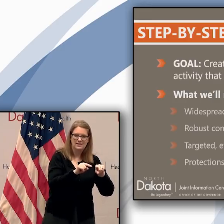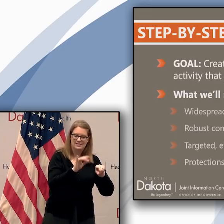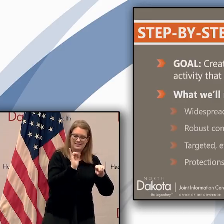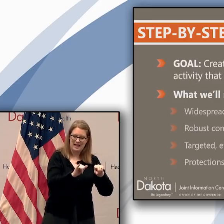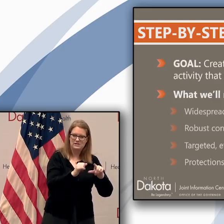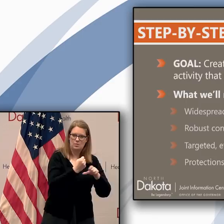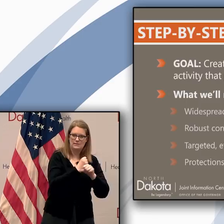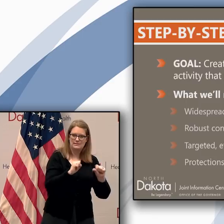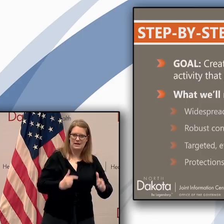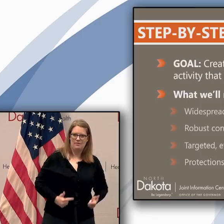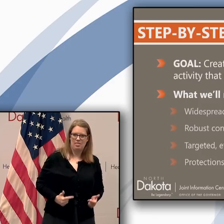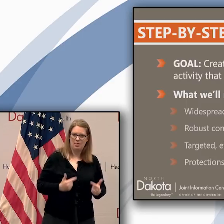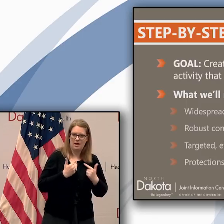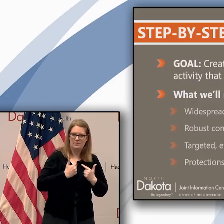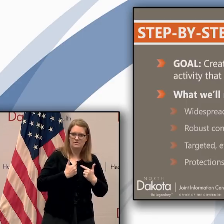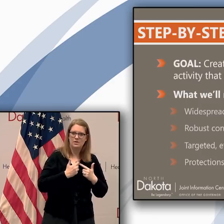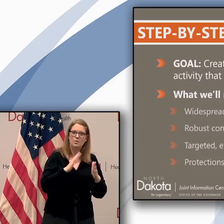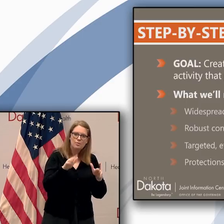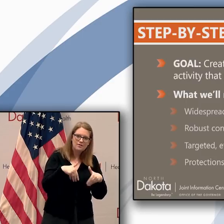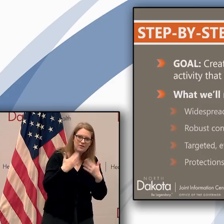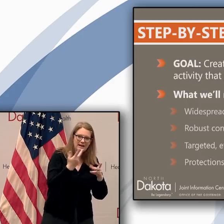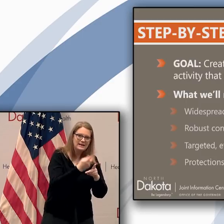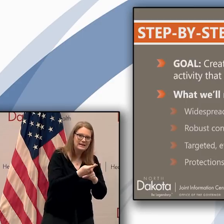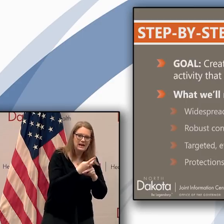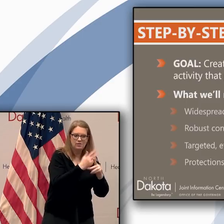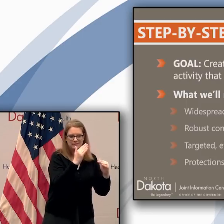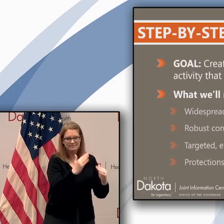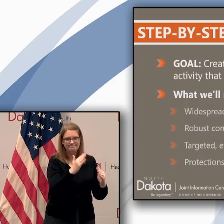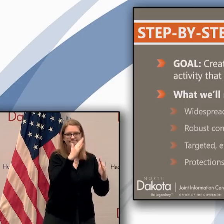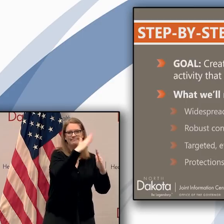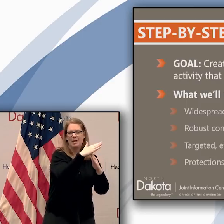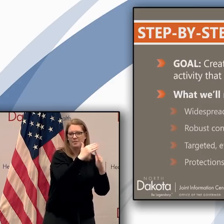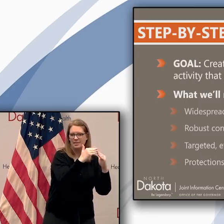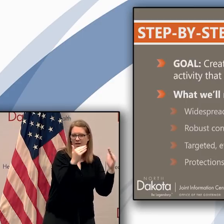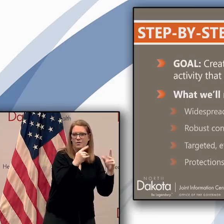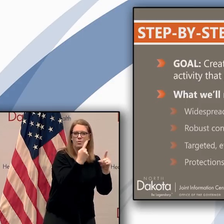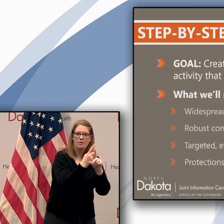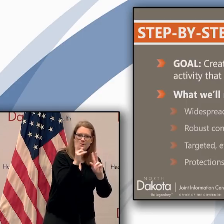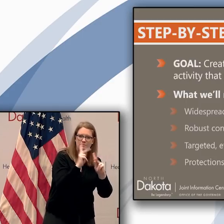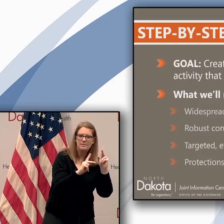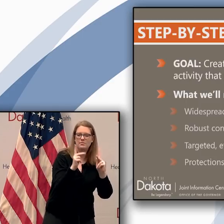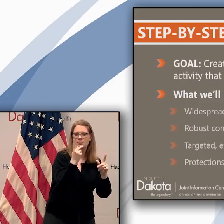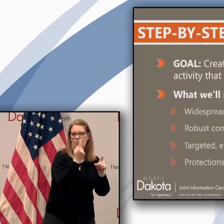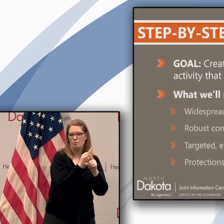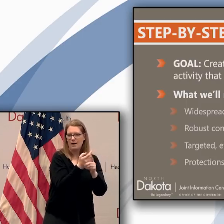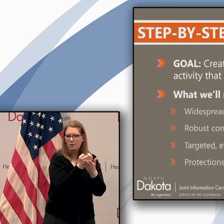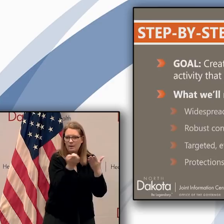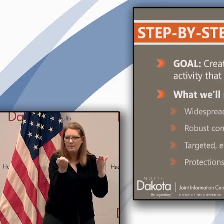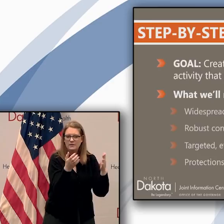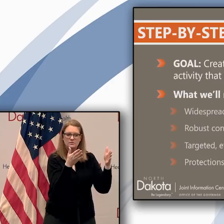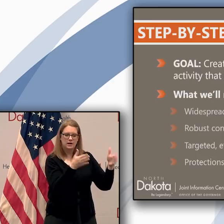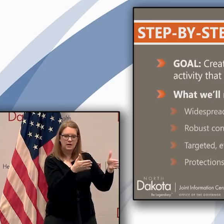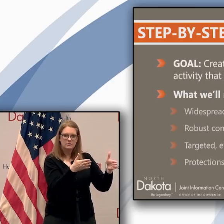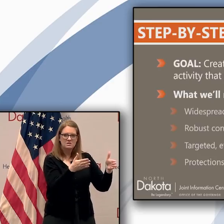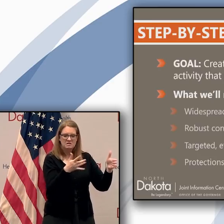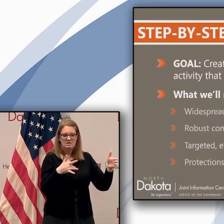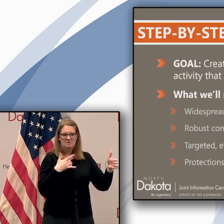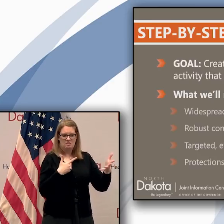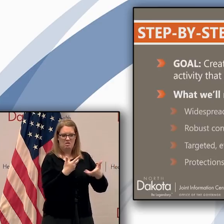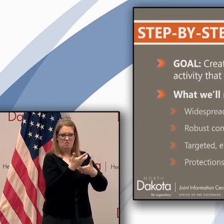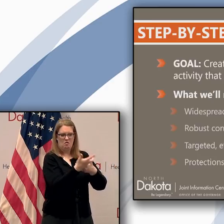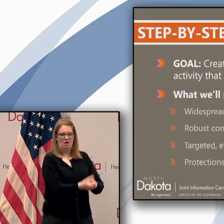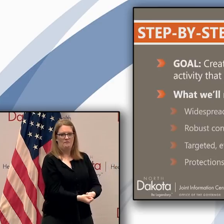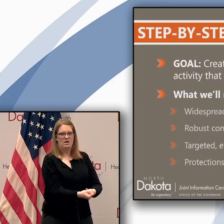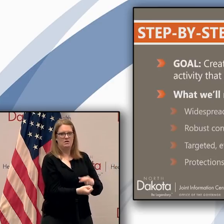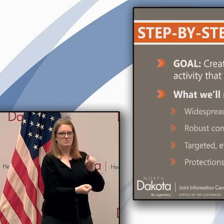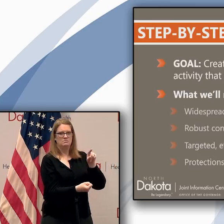lives. Delivering care at the highest level with the right equipment, with the right people, is the way to save lives. Now that we're confident that